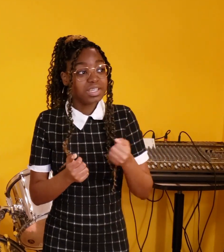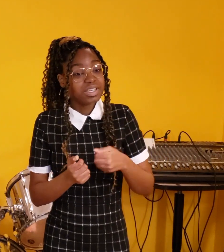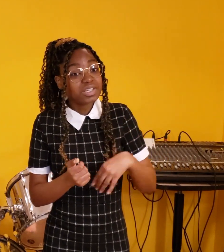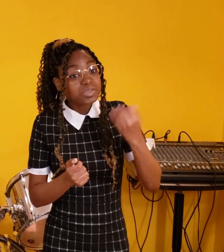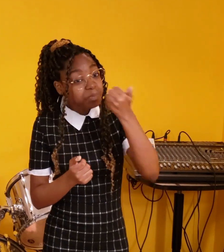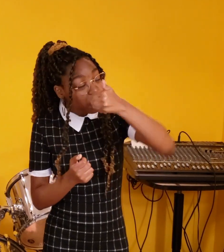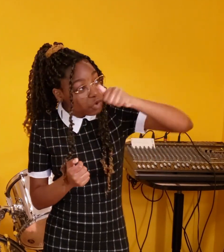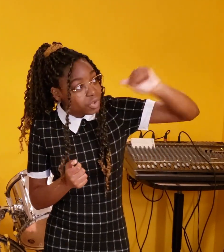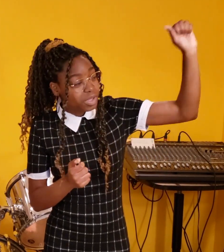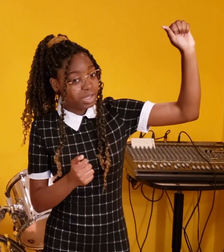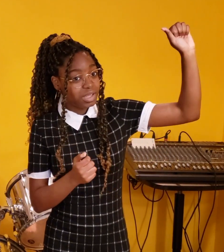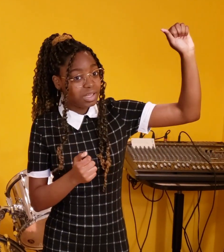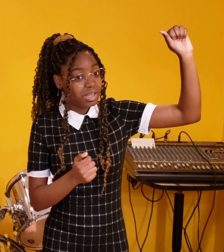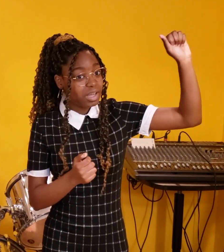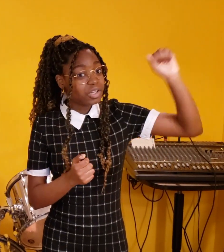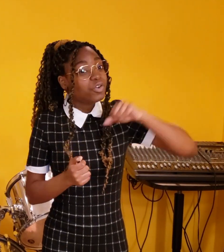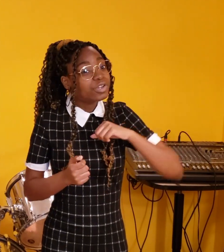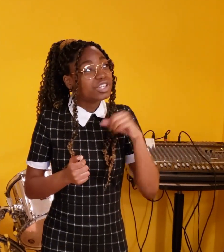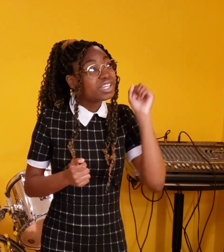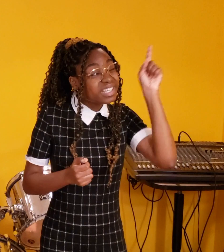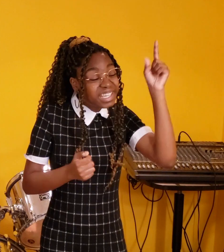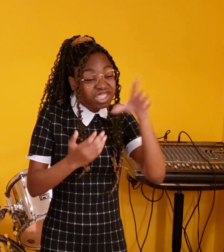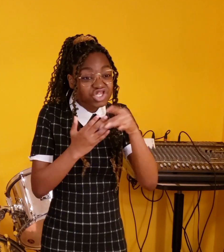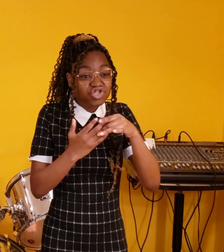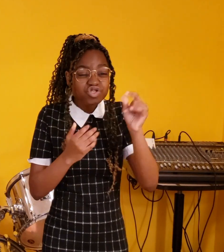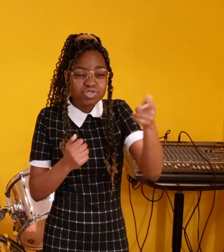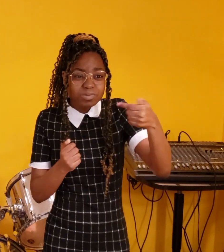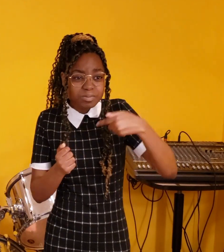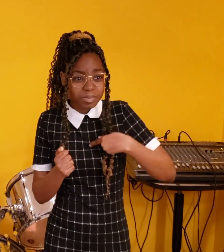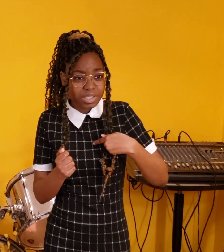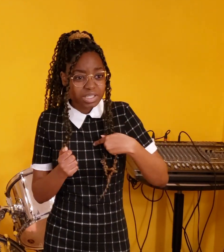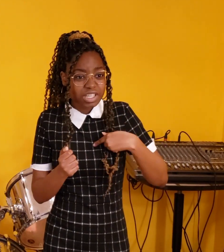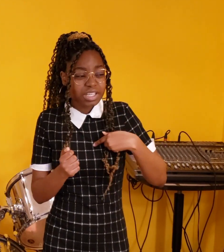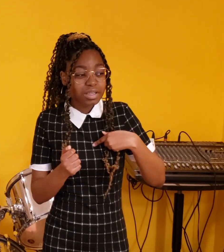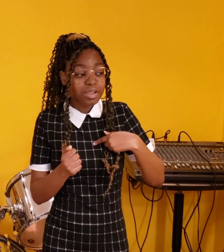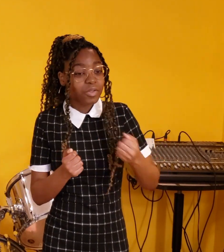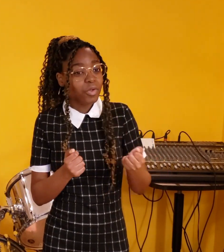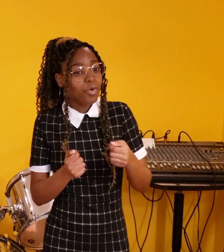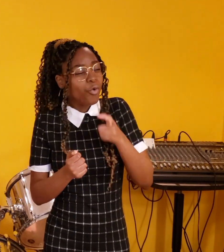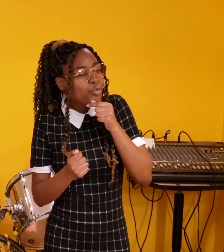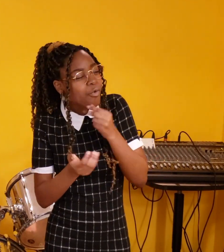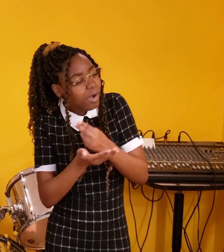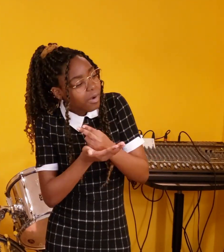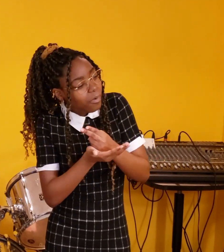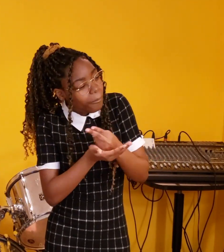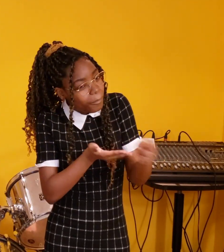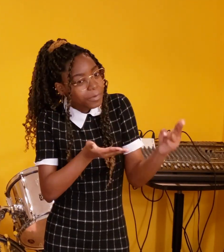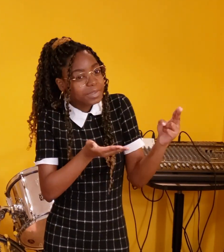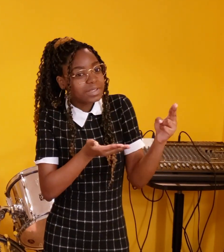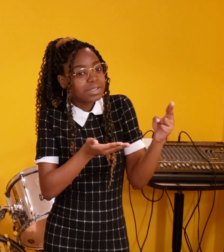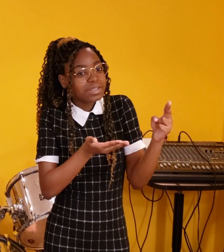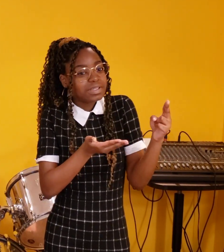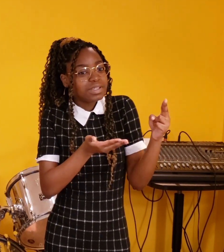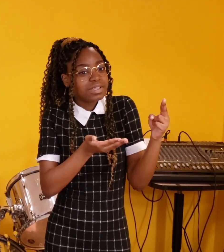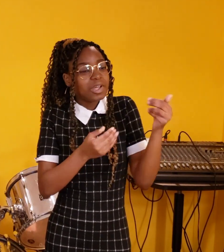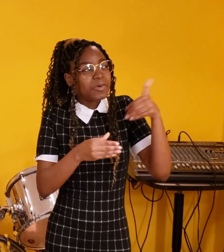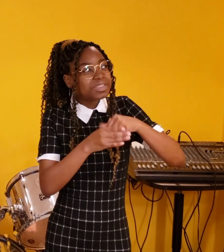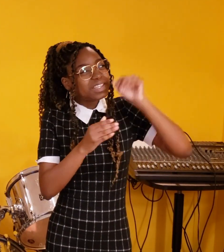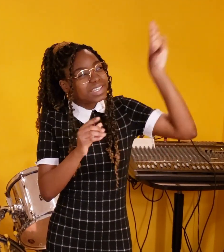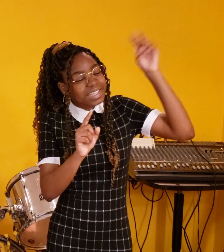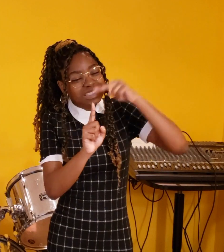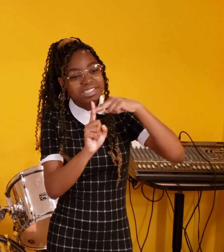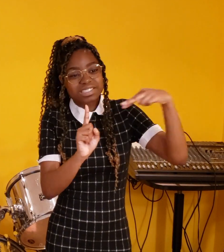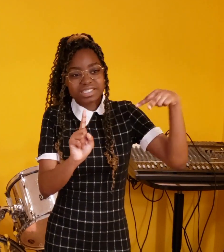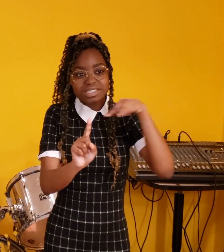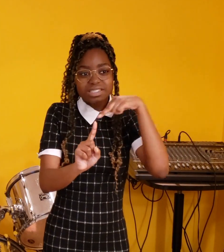holy and blameless in his sight. Now, how are you going to be blameless?